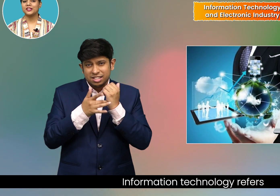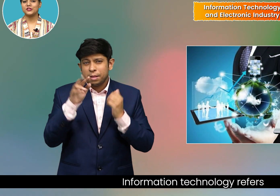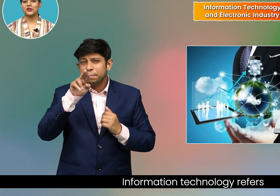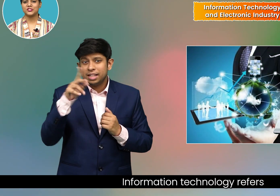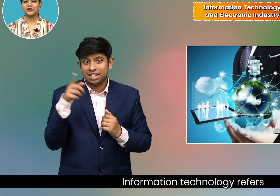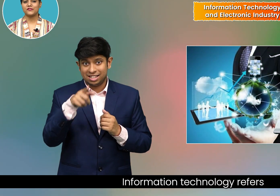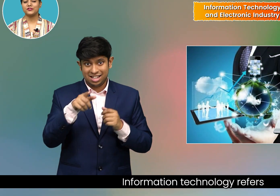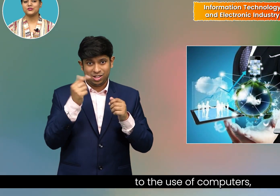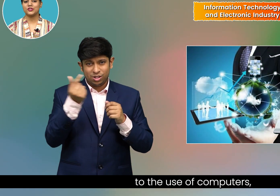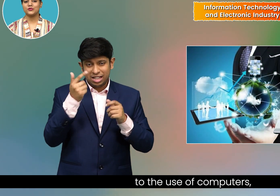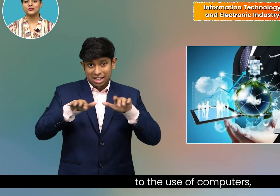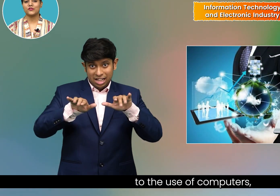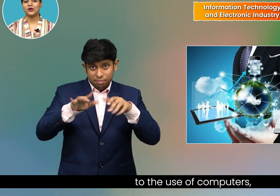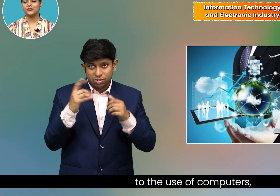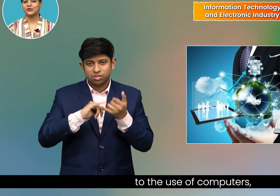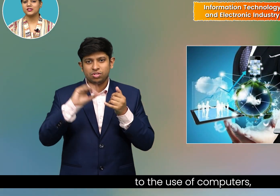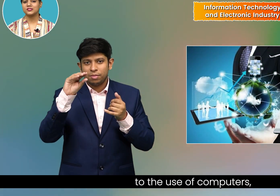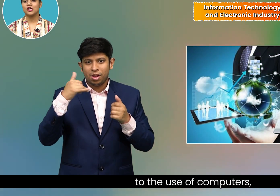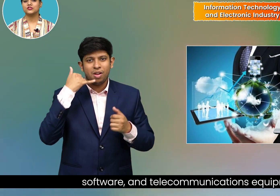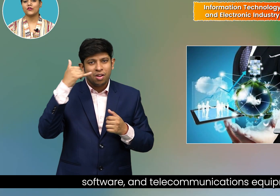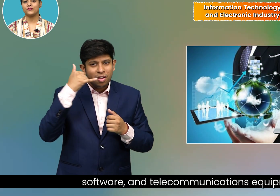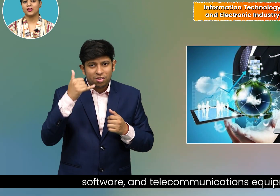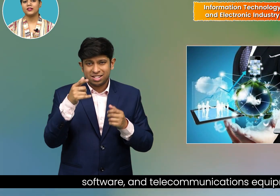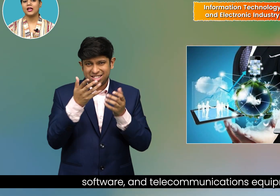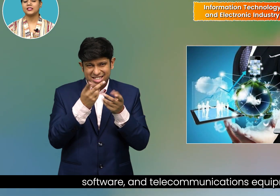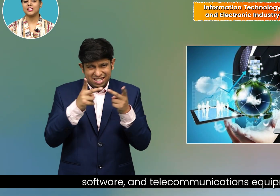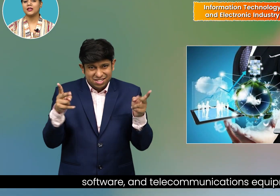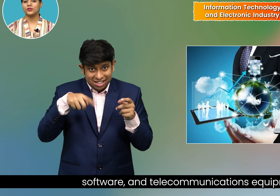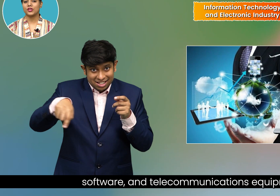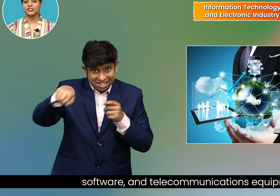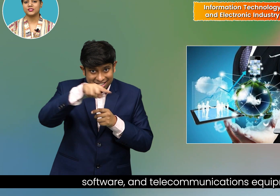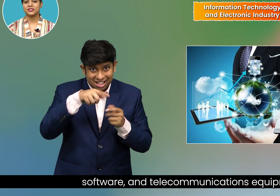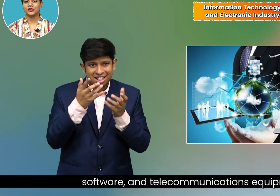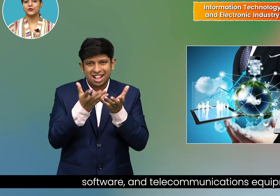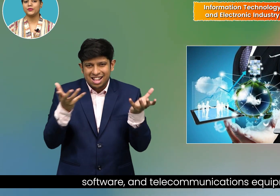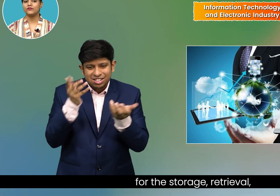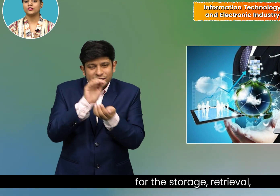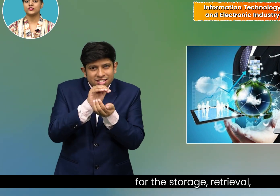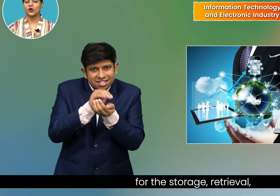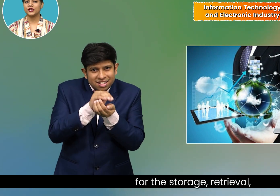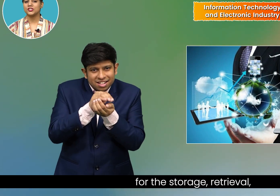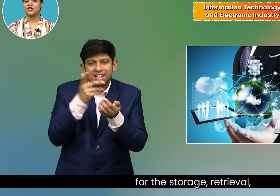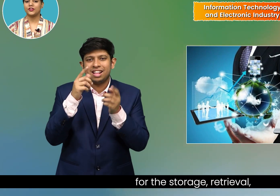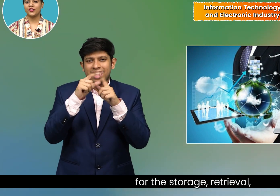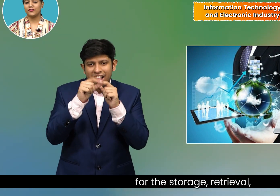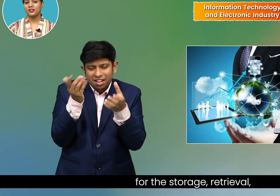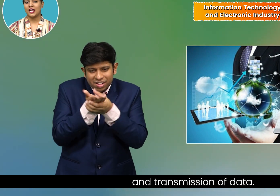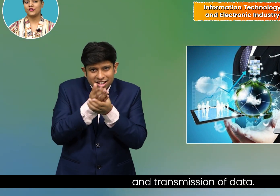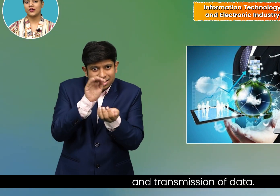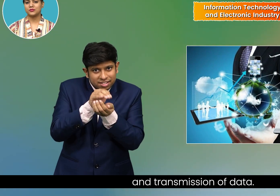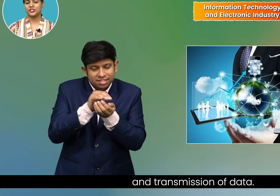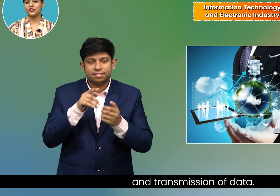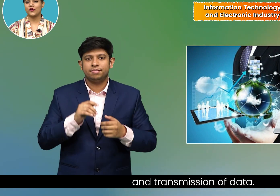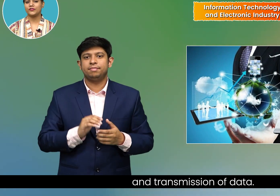Information technology refers to the use of computers, software and telecommunications equipment for the storage, retrieval